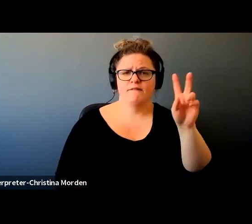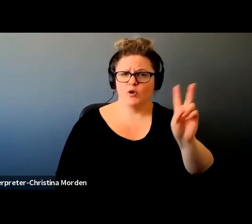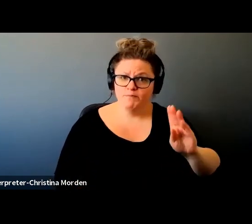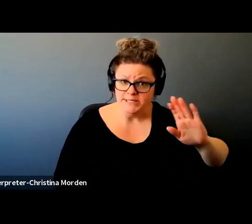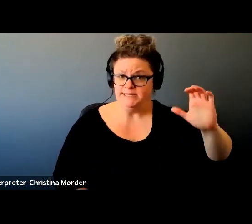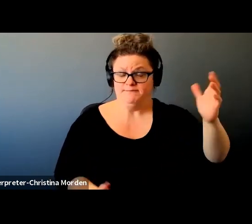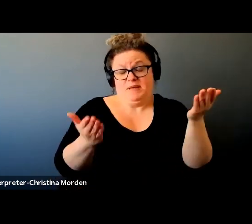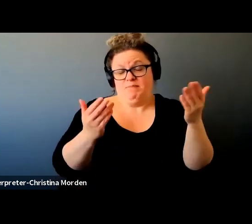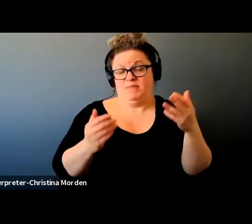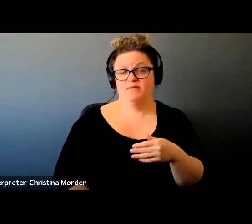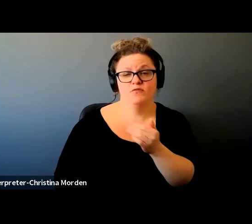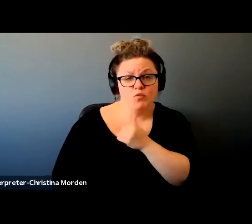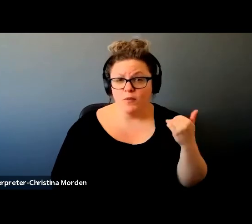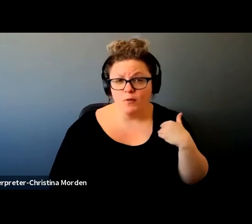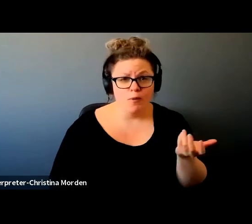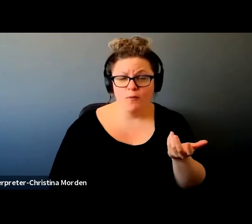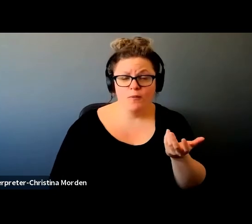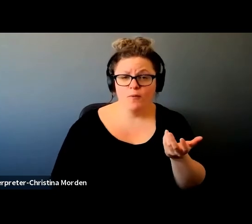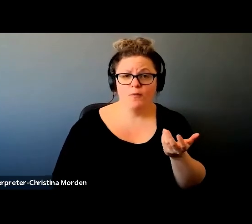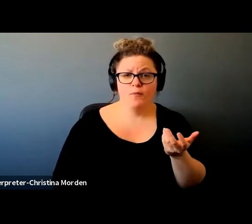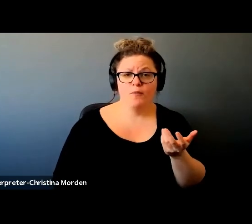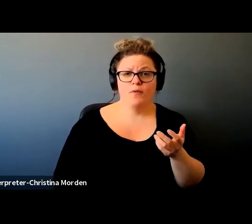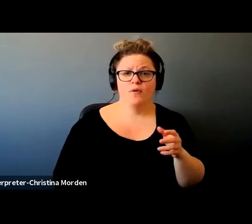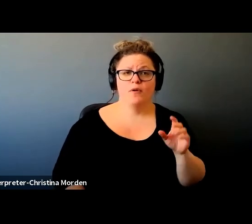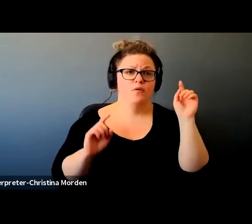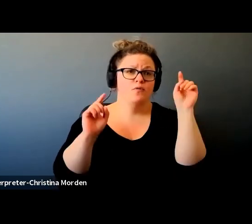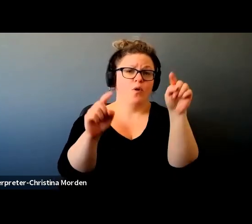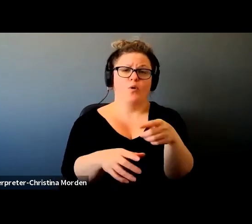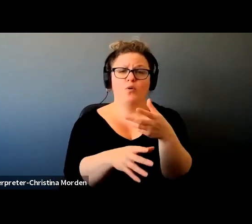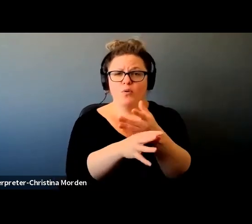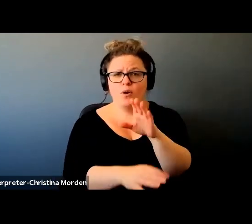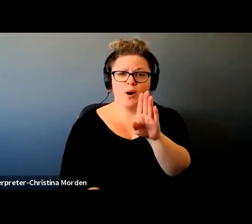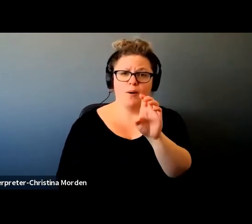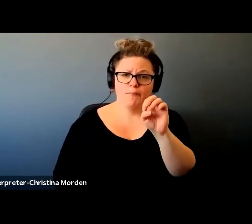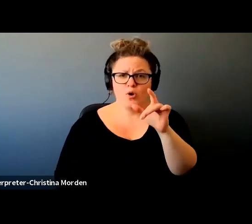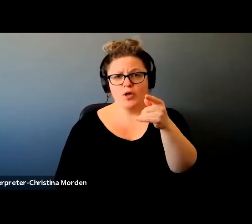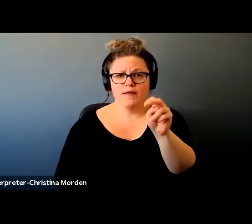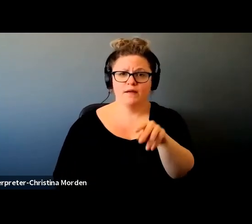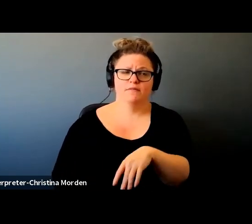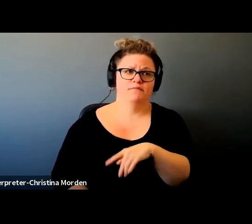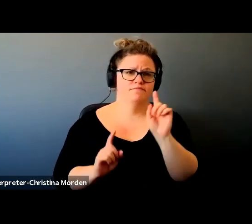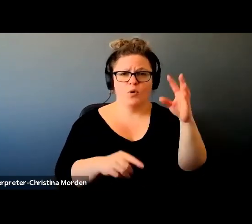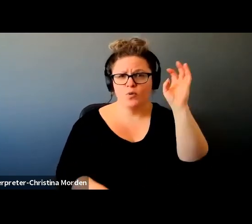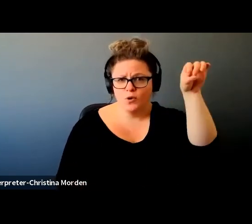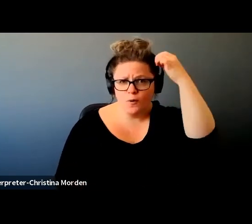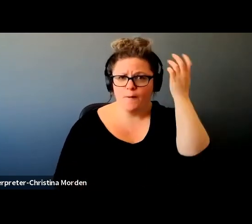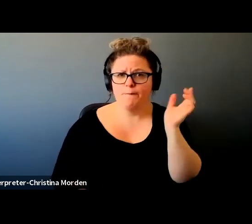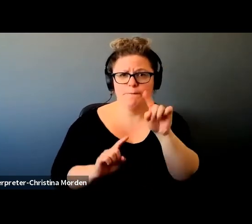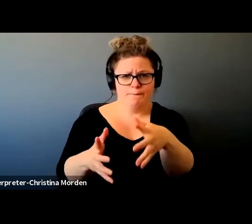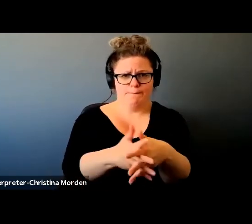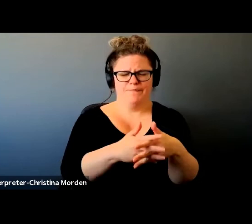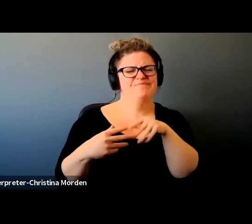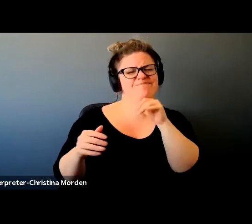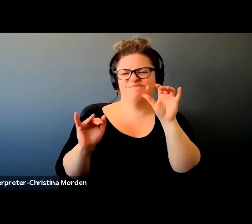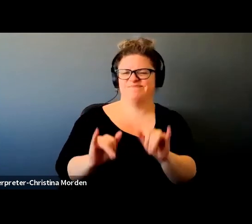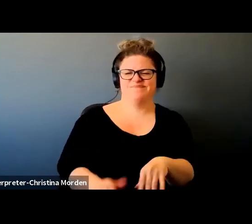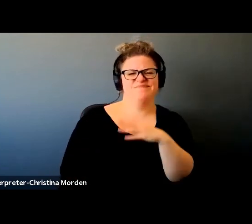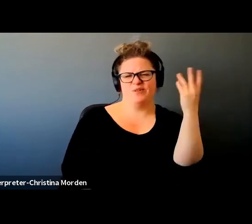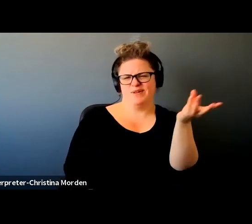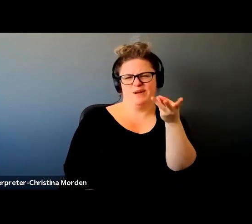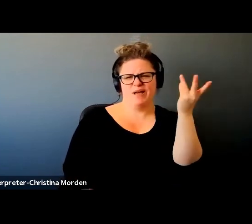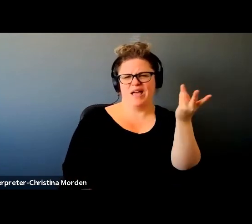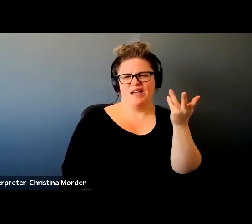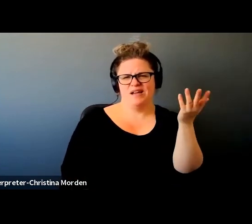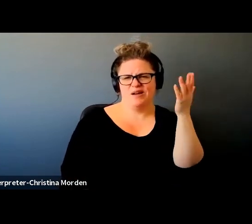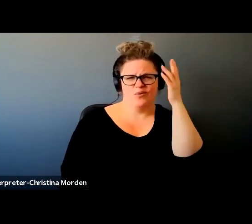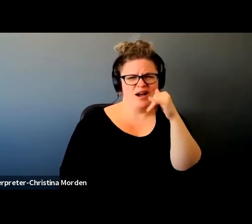to Toronto. If you want to be an art star, go to Berlin, go to school in Europe, go somewhere to the US. Don't stay in Winnipeg because we are